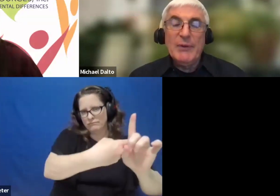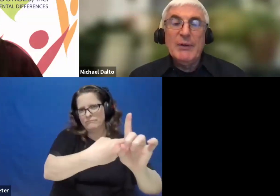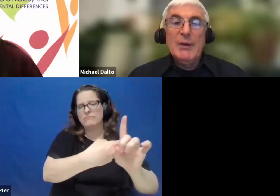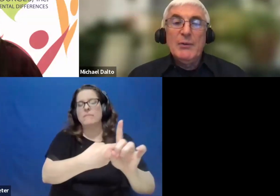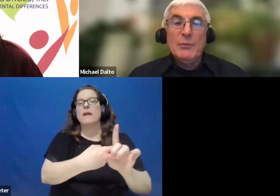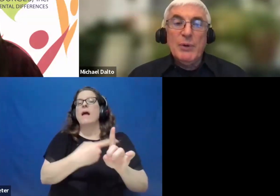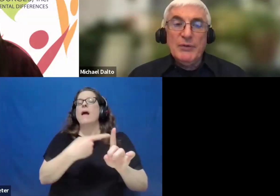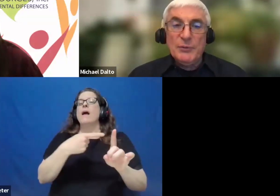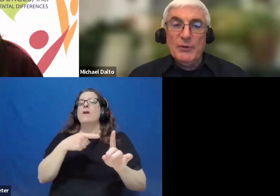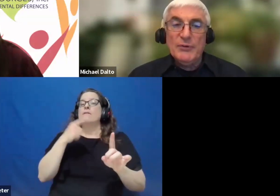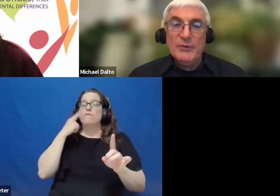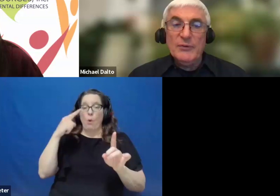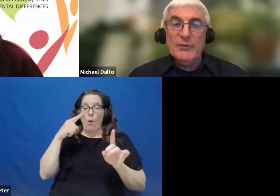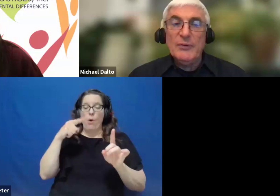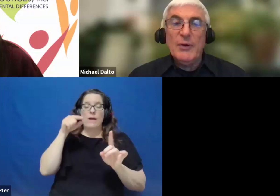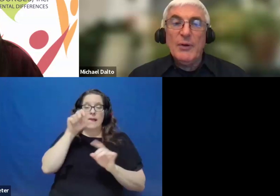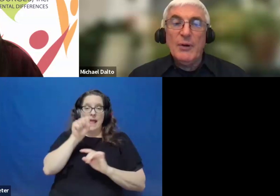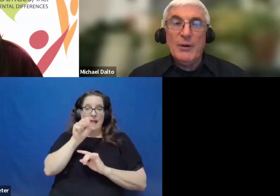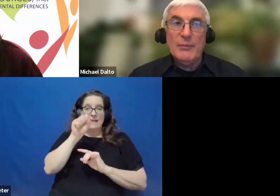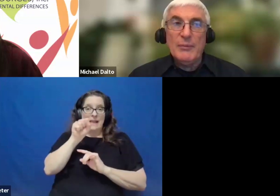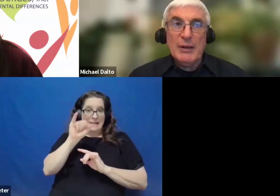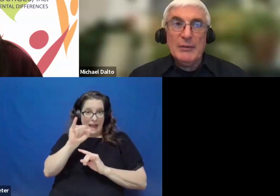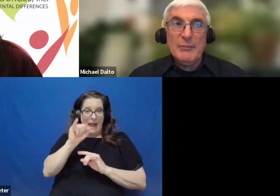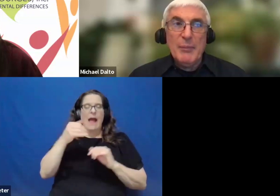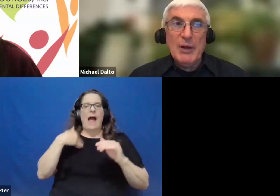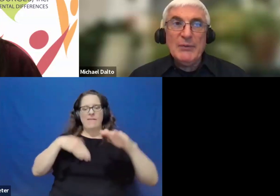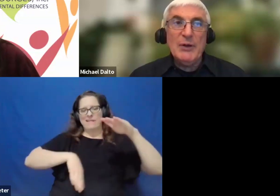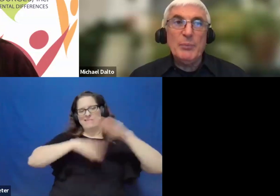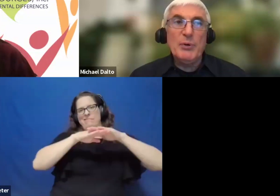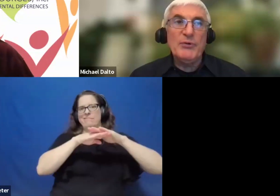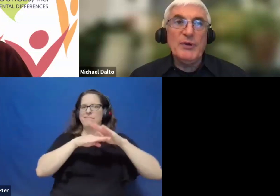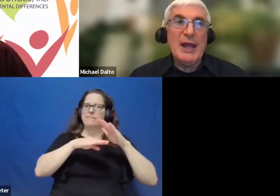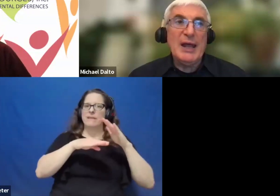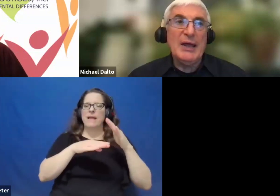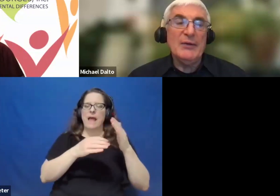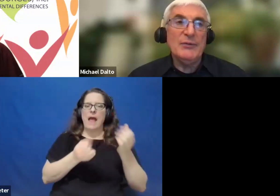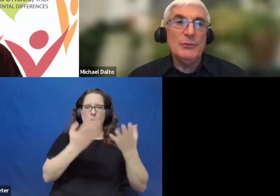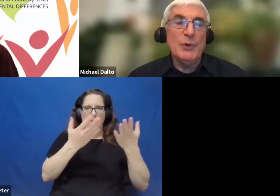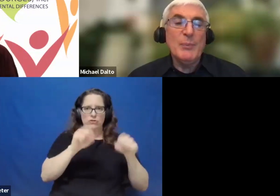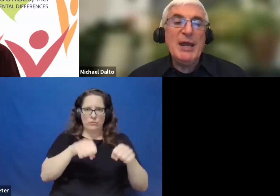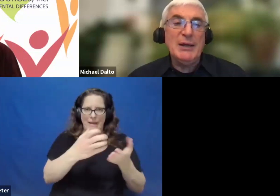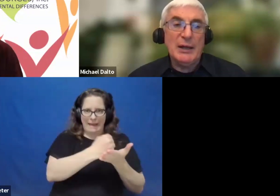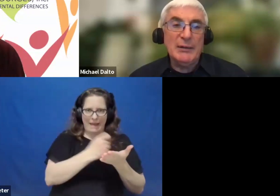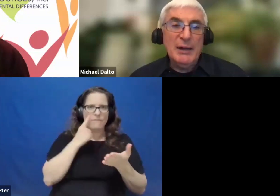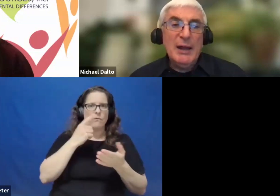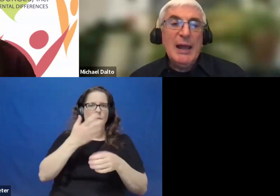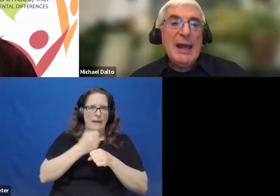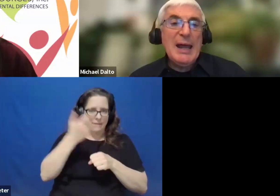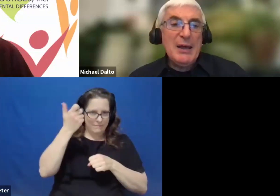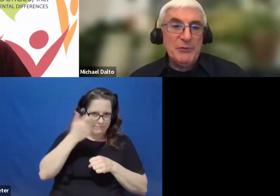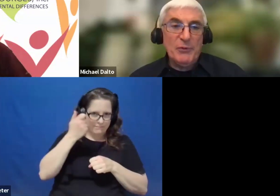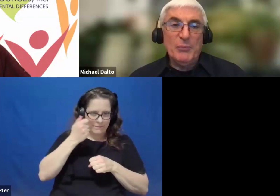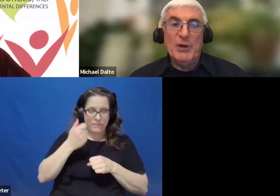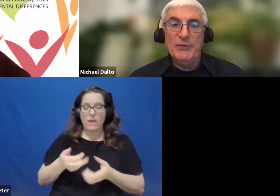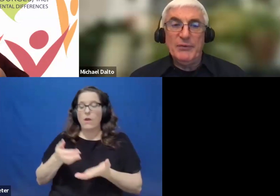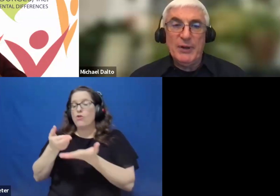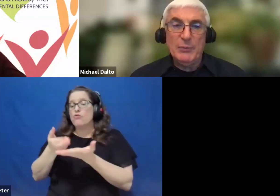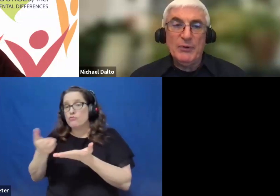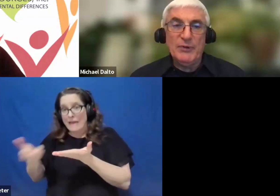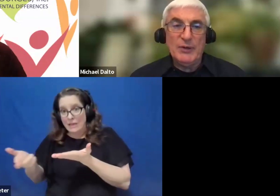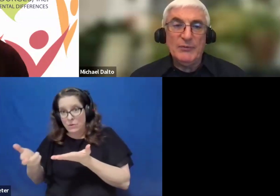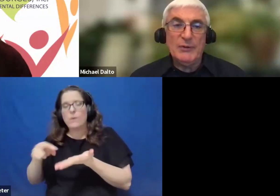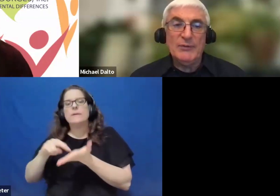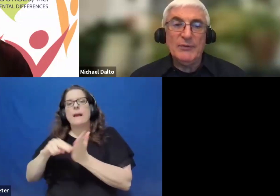limit. Resources are money that a person has remaining after the month that